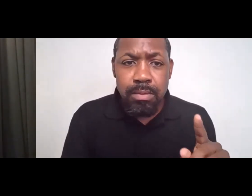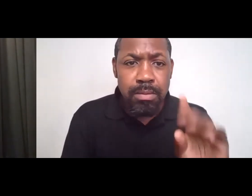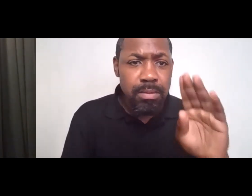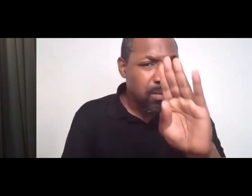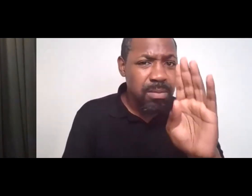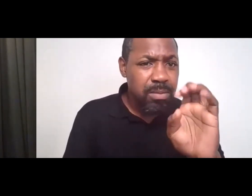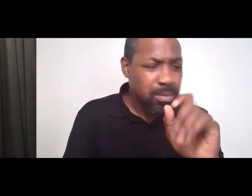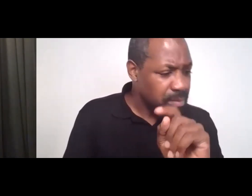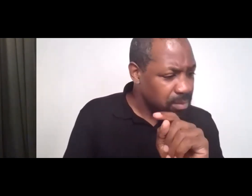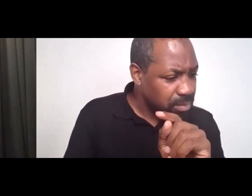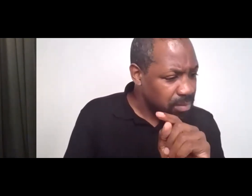somebody.